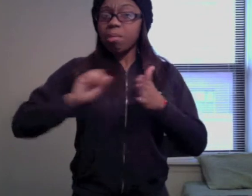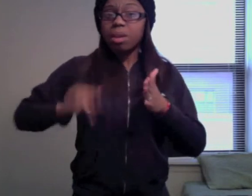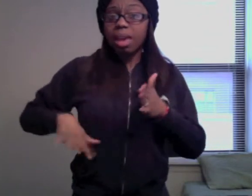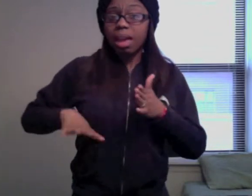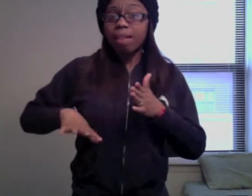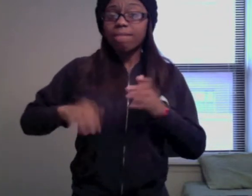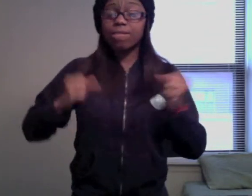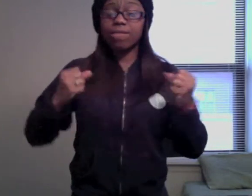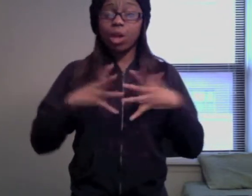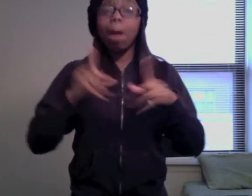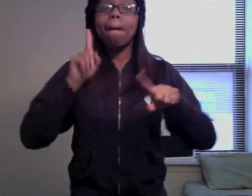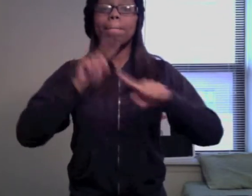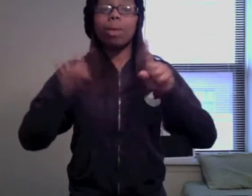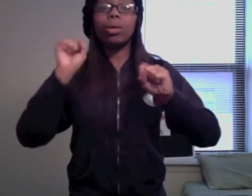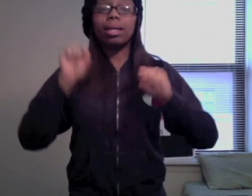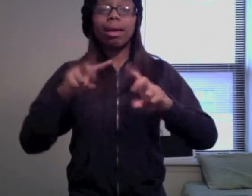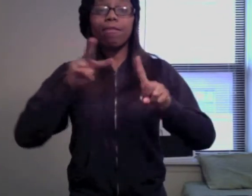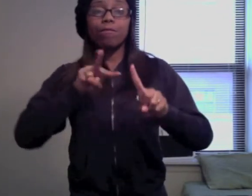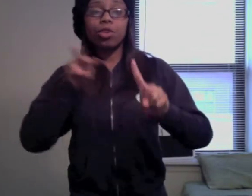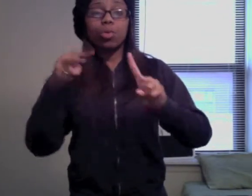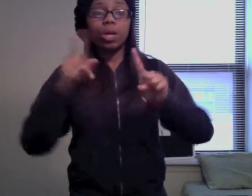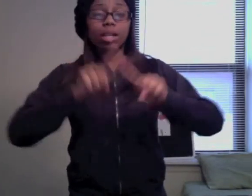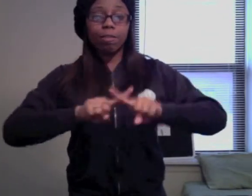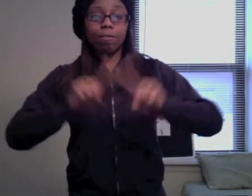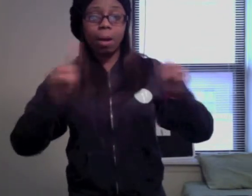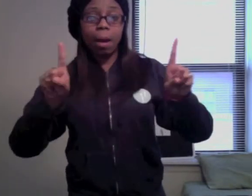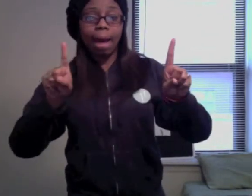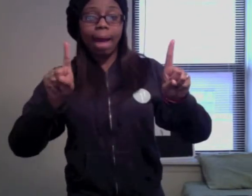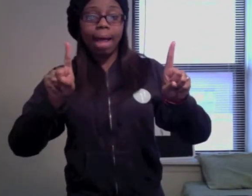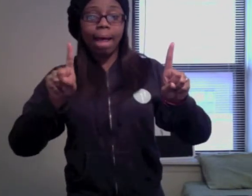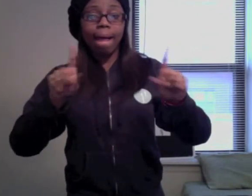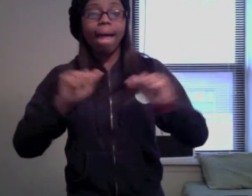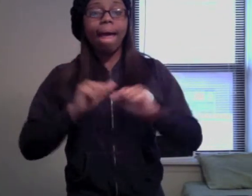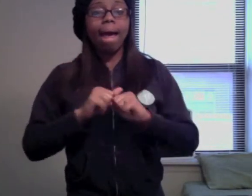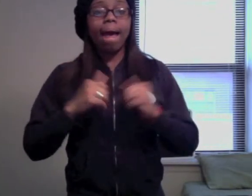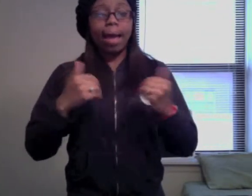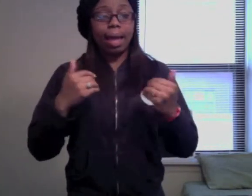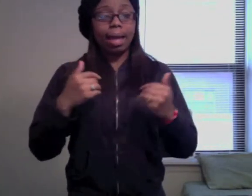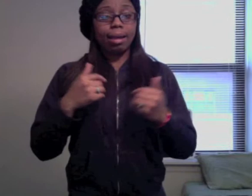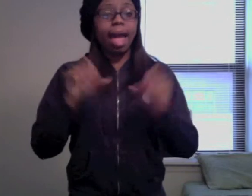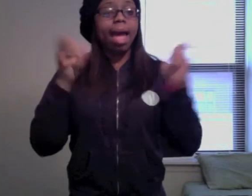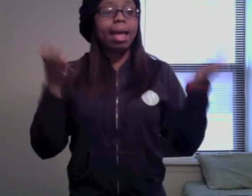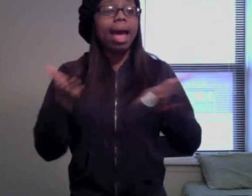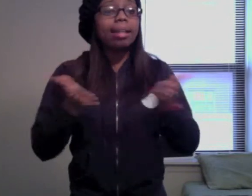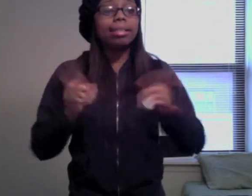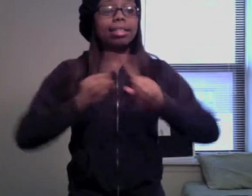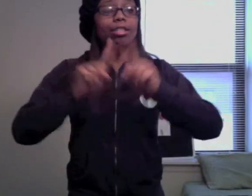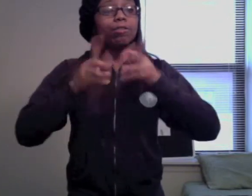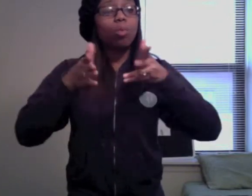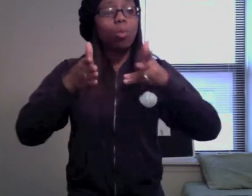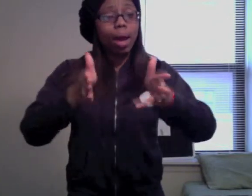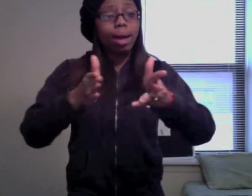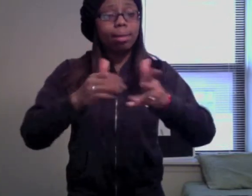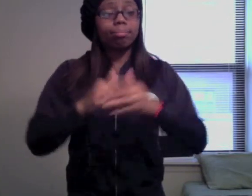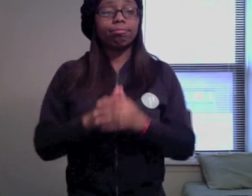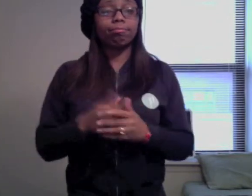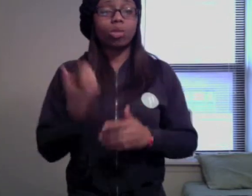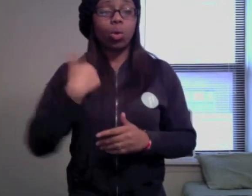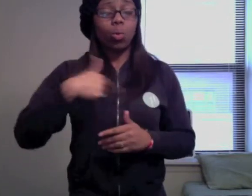differently and deal with it in healthy and productive ways. You see, we each have places, events,